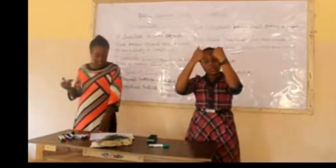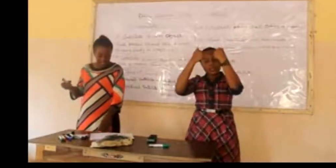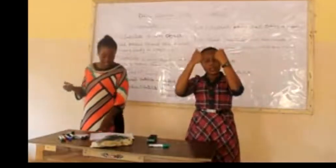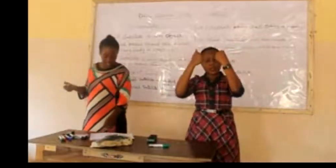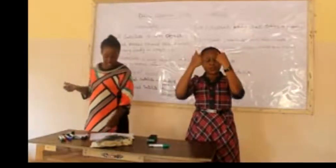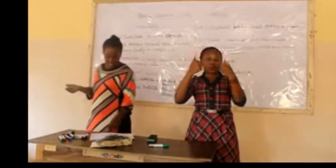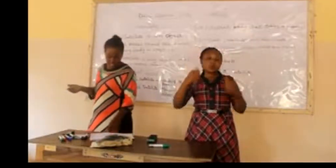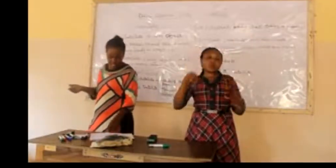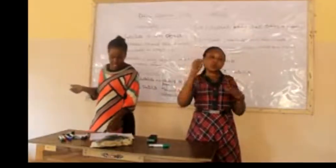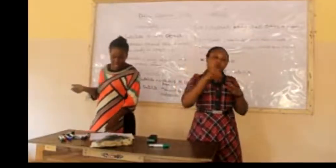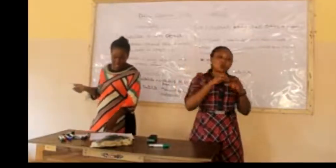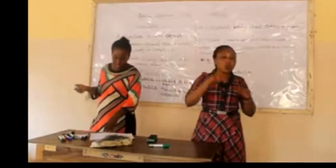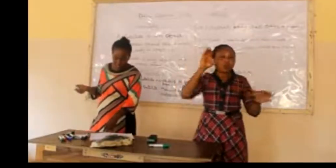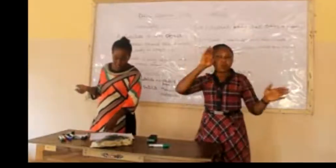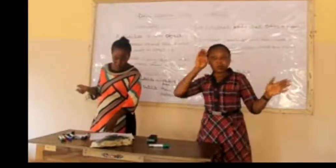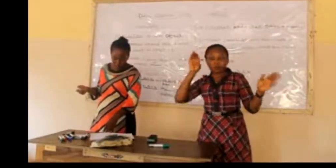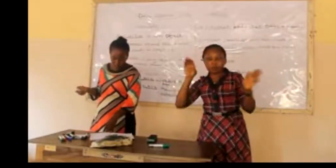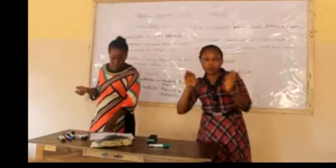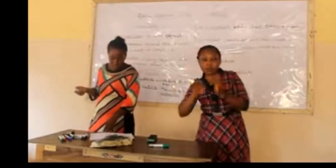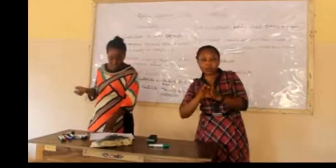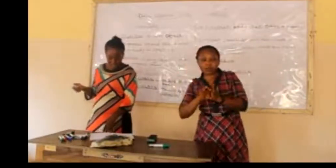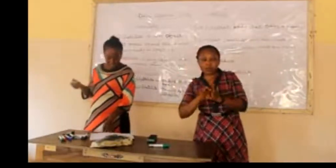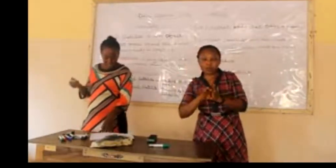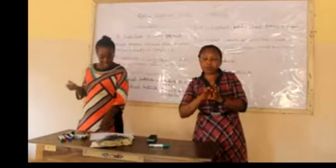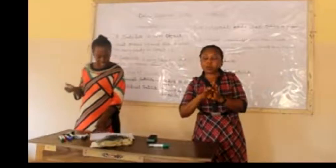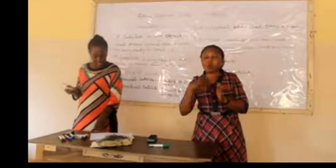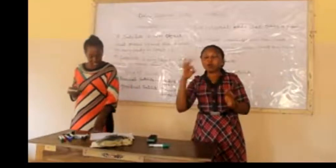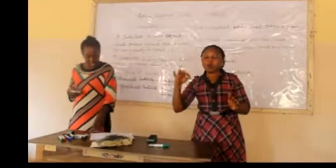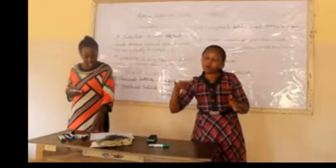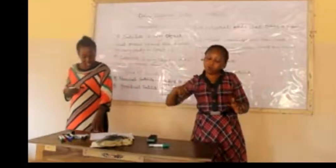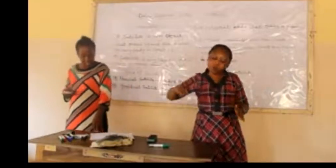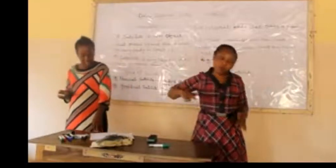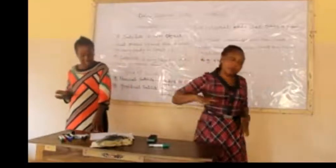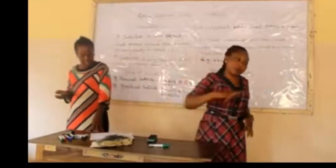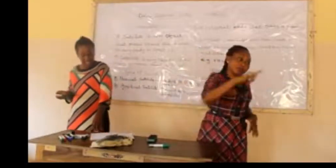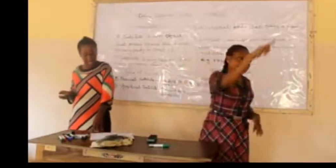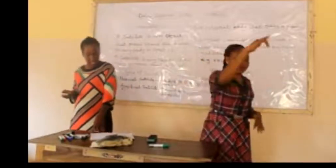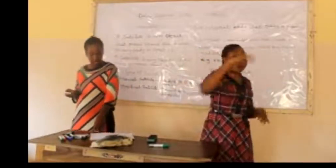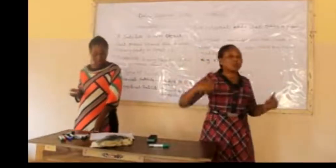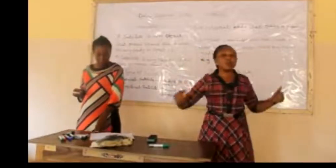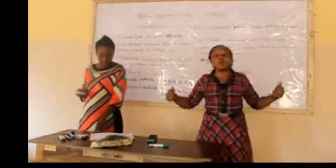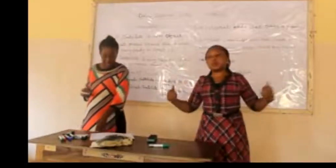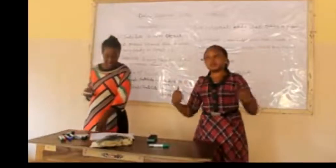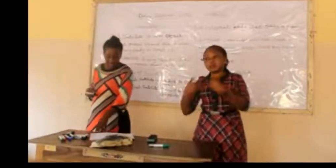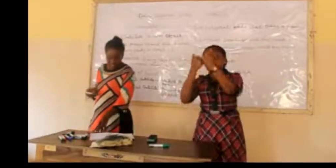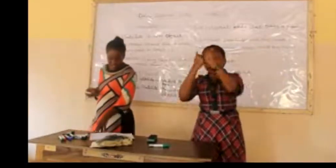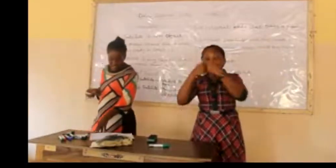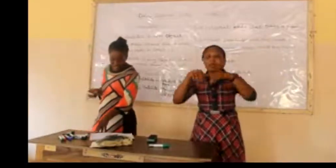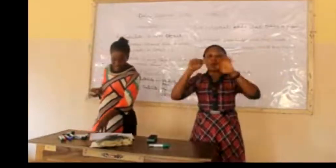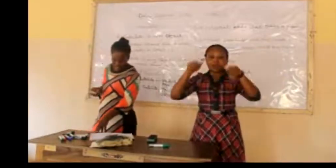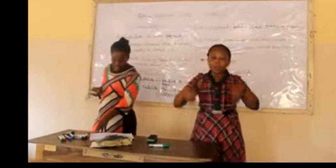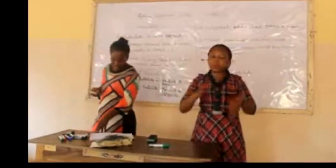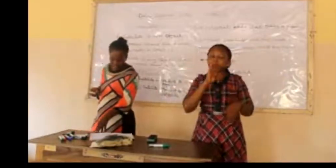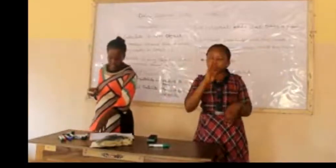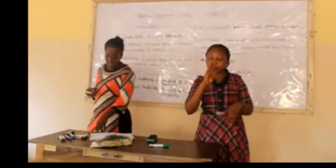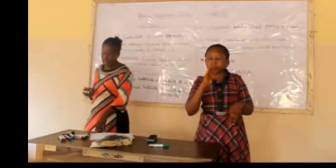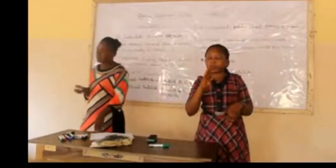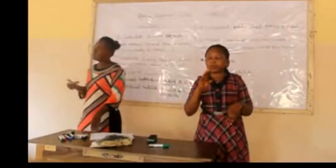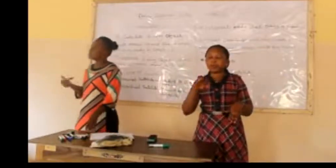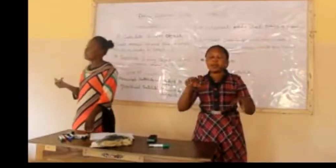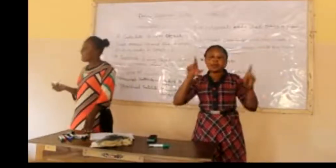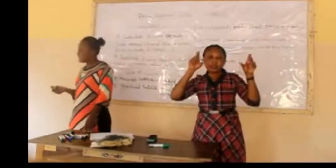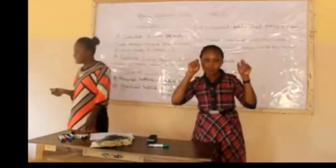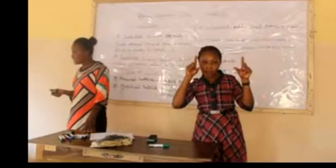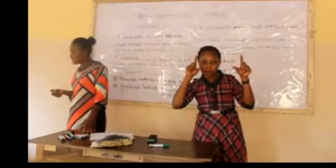pictures of an accident scene, like the scene of an aeroplane crash, can be taken appropriate satellite